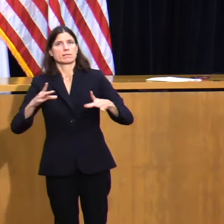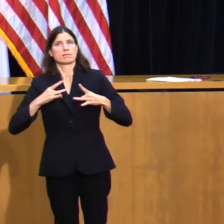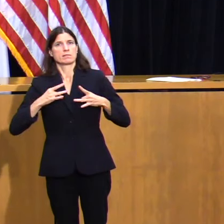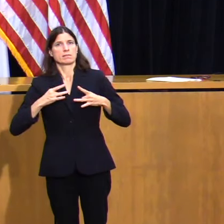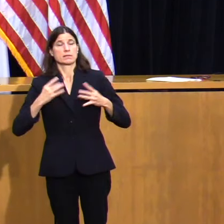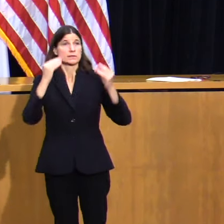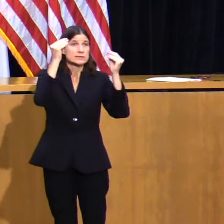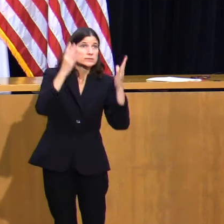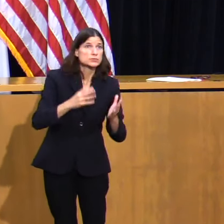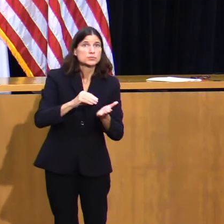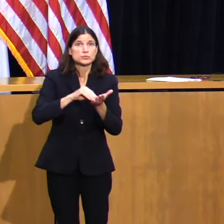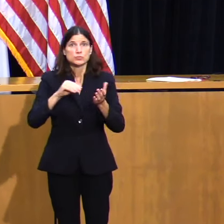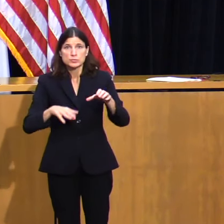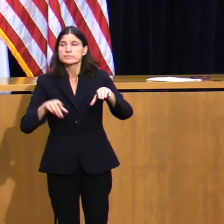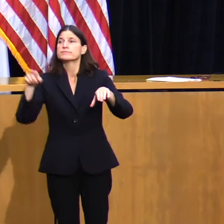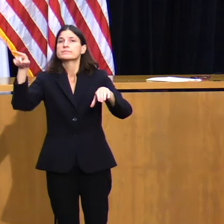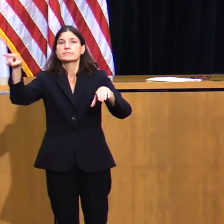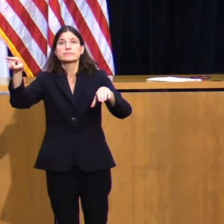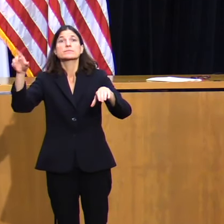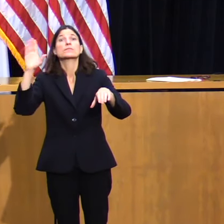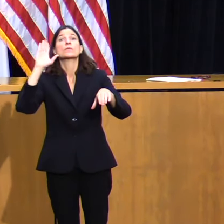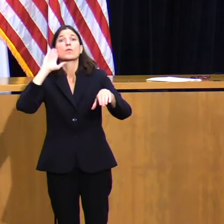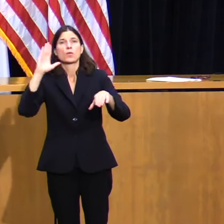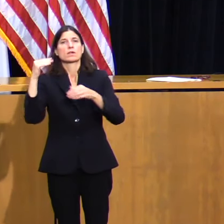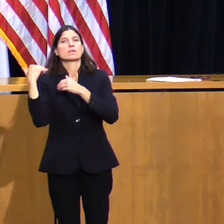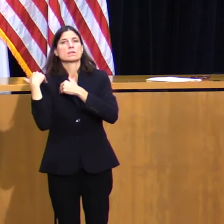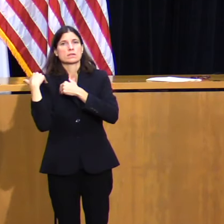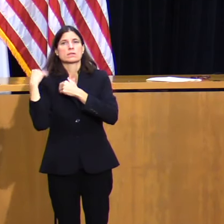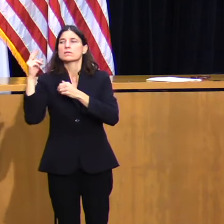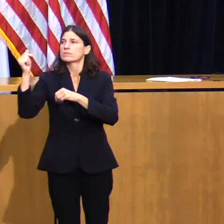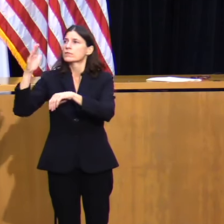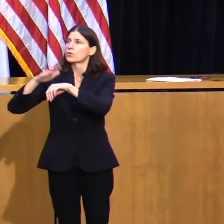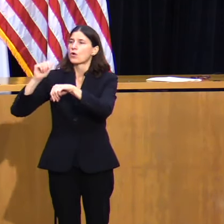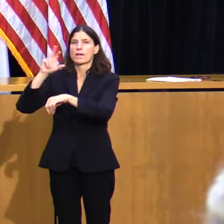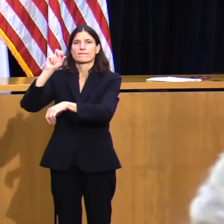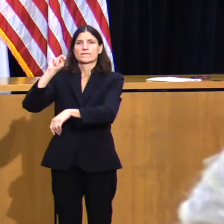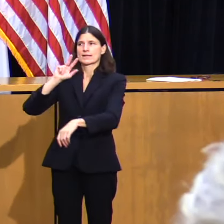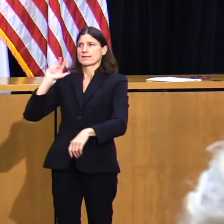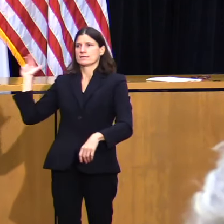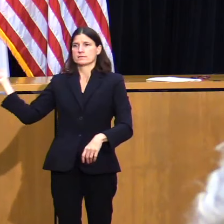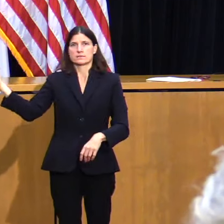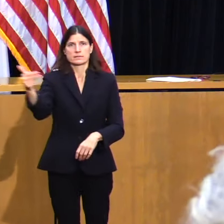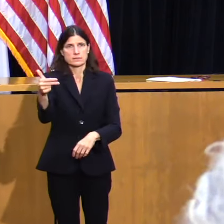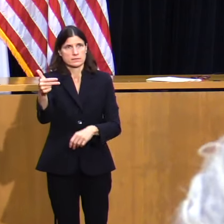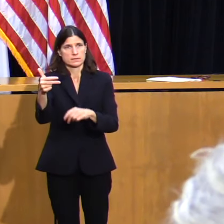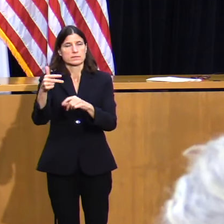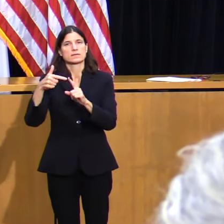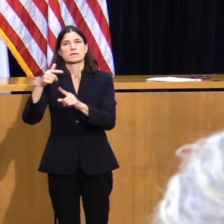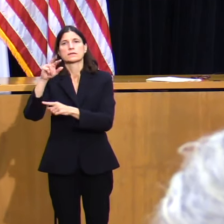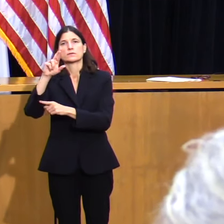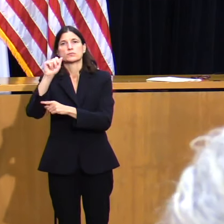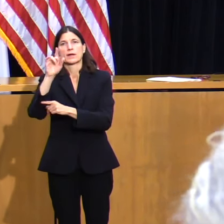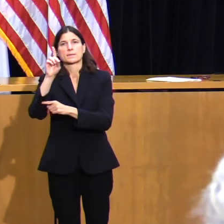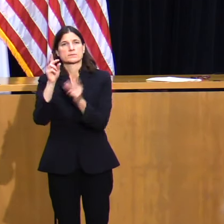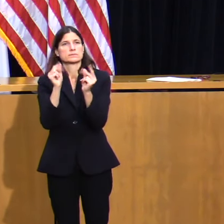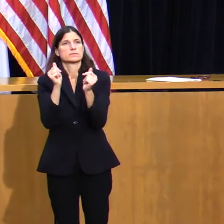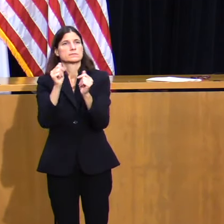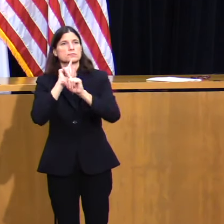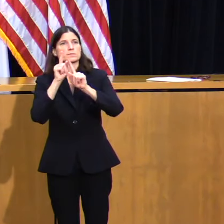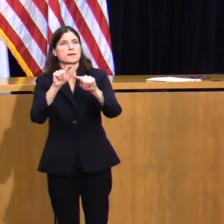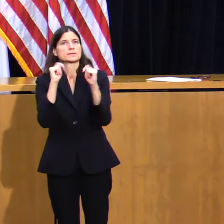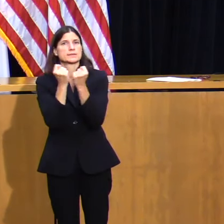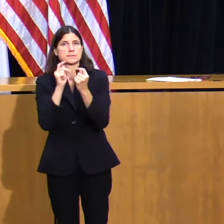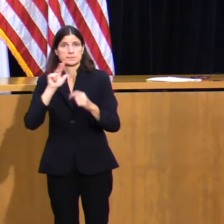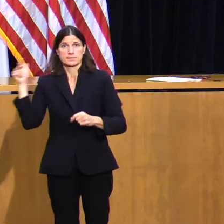on, and they could request the rapid response team to come to the school. Obviously, if for students to be tested who are in that classroom,